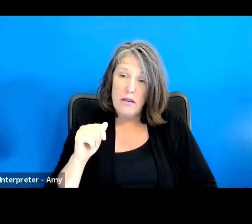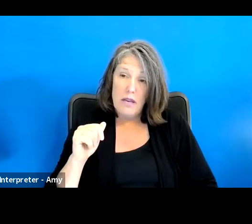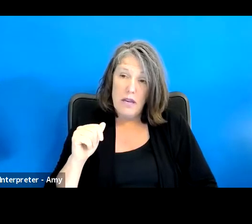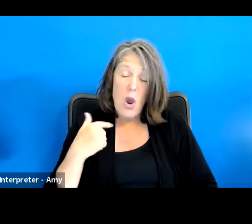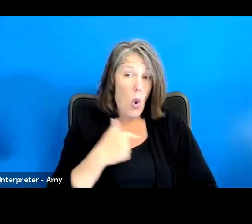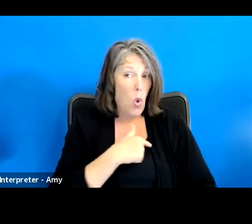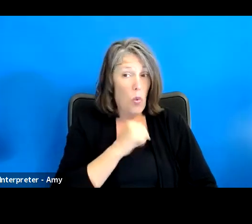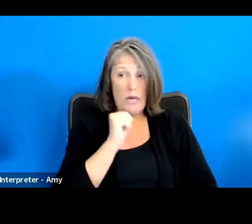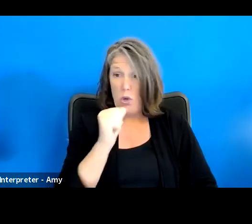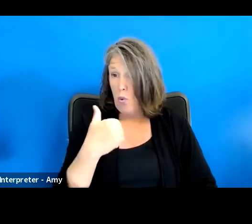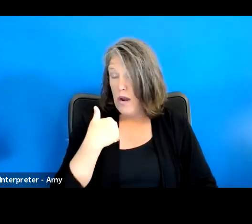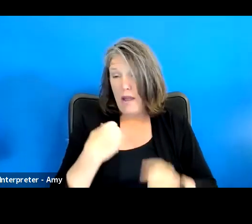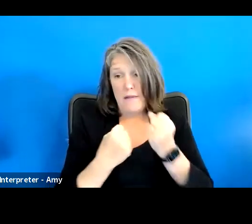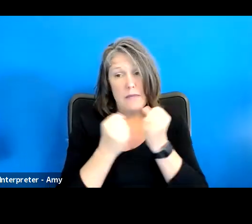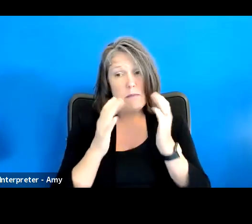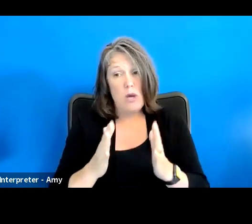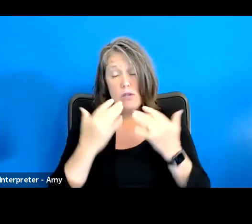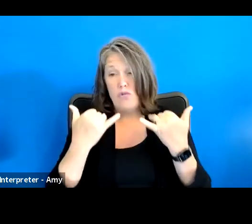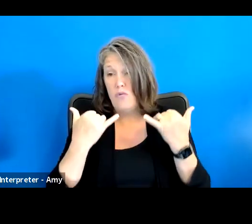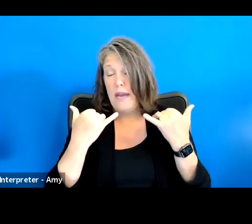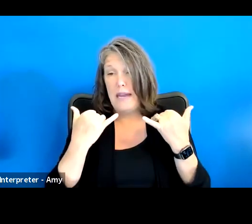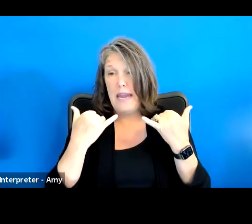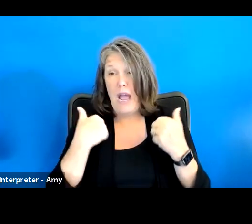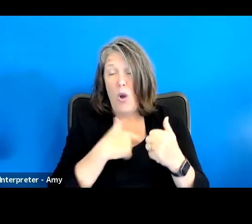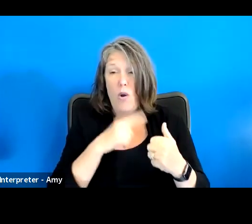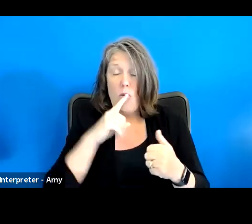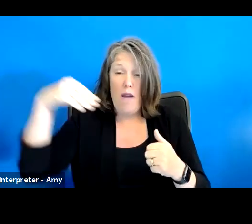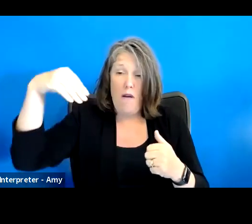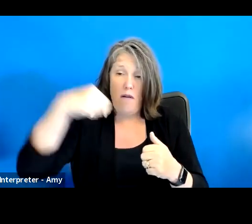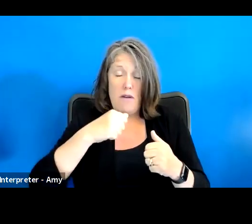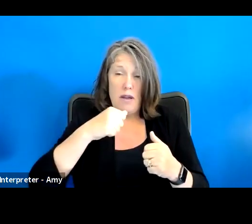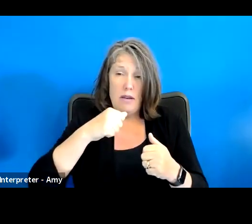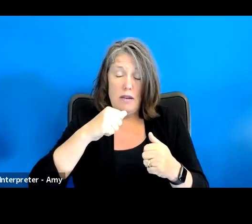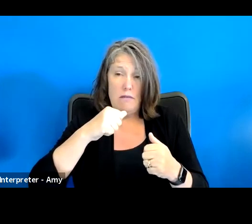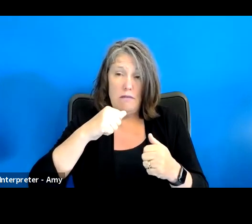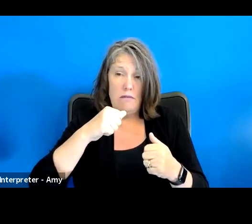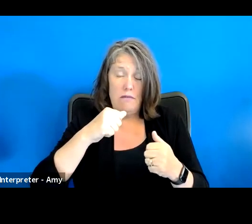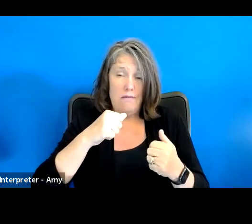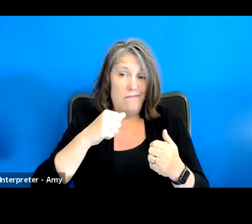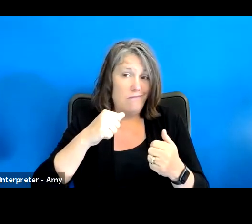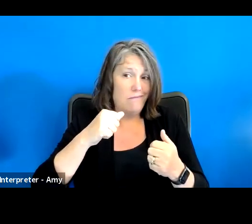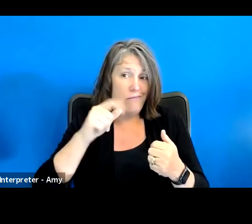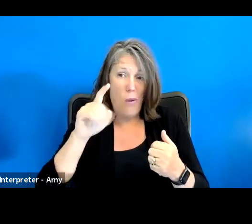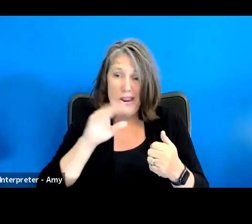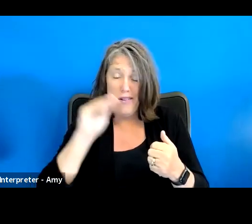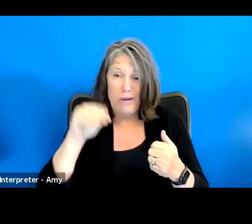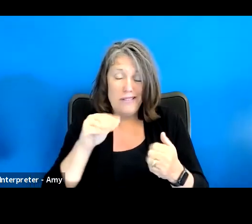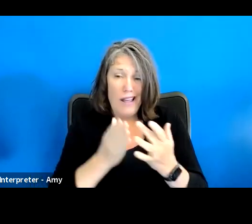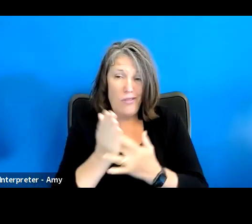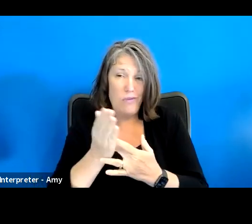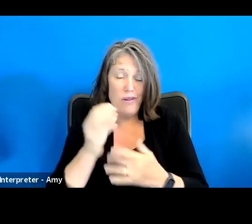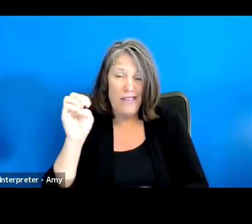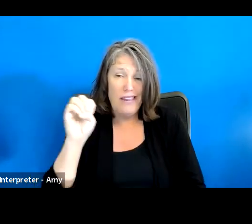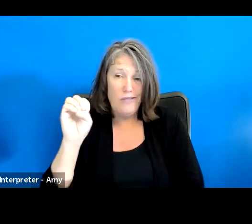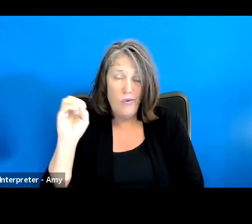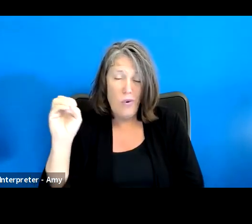We do not have sponsors right now. We're funded purely through the Eastern Oregon Center for